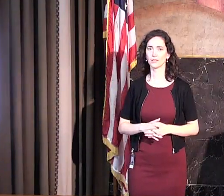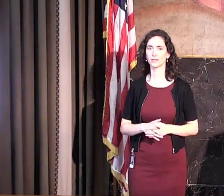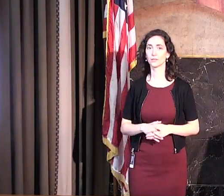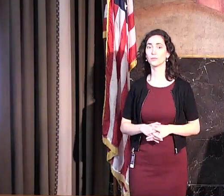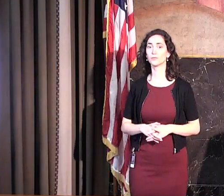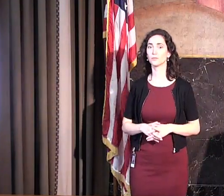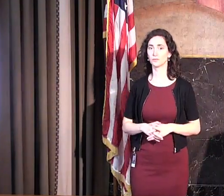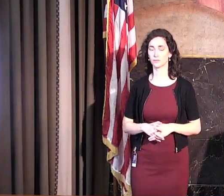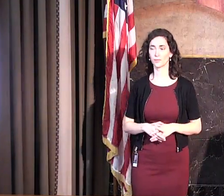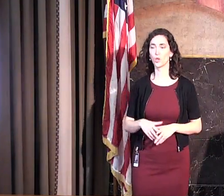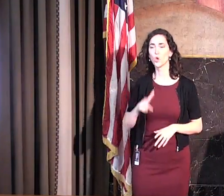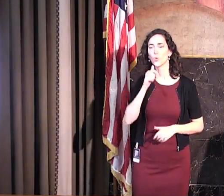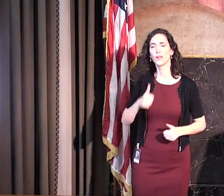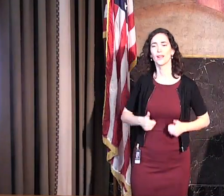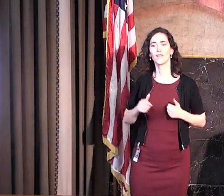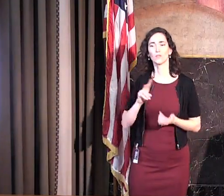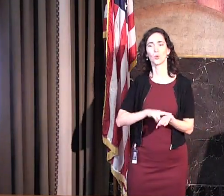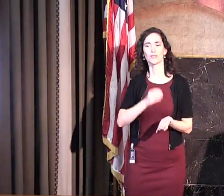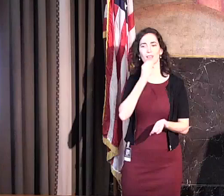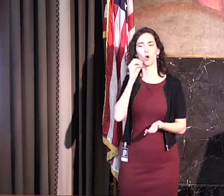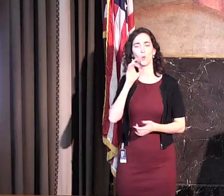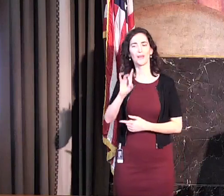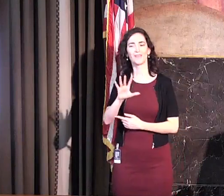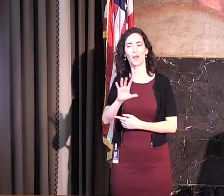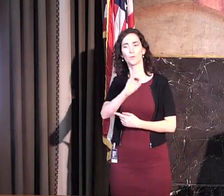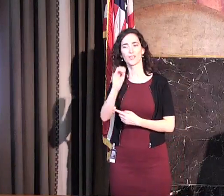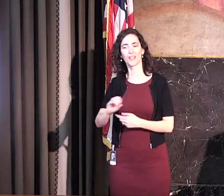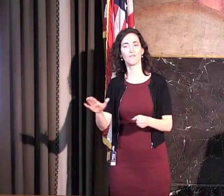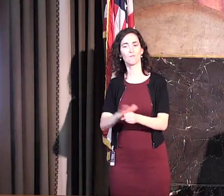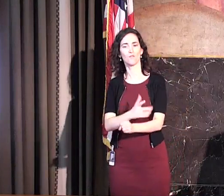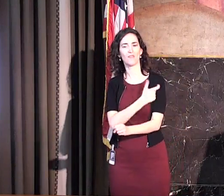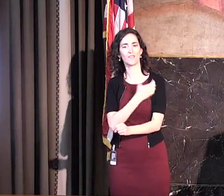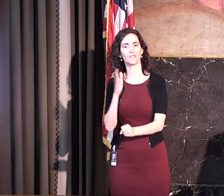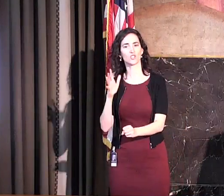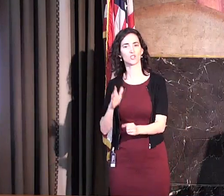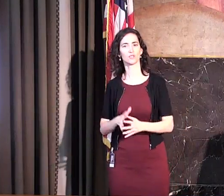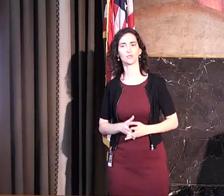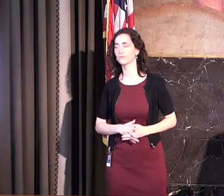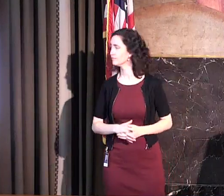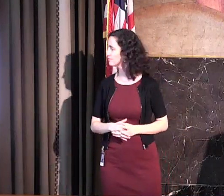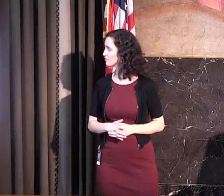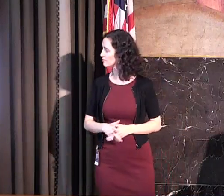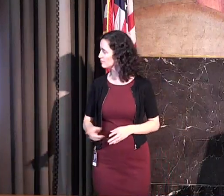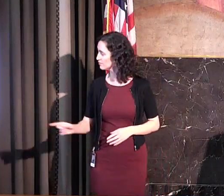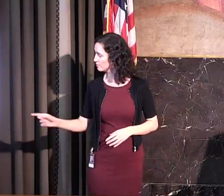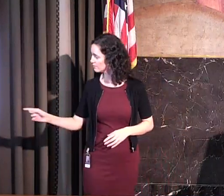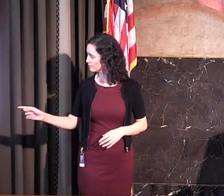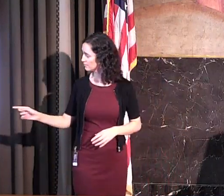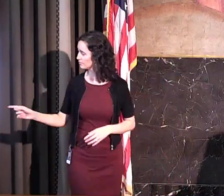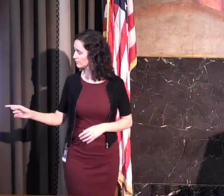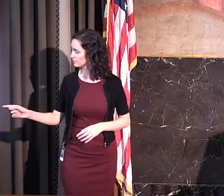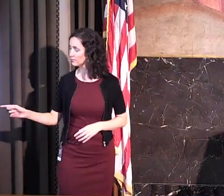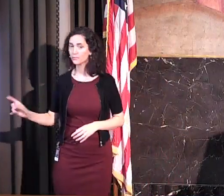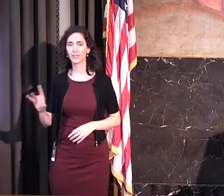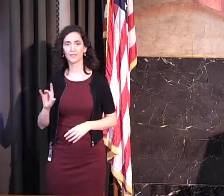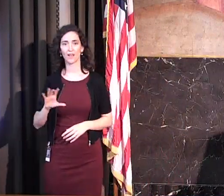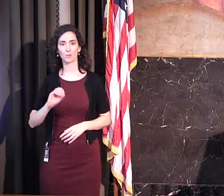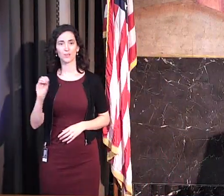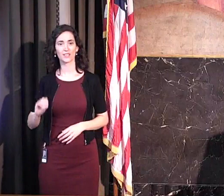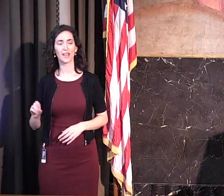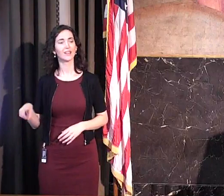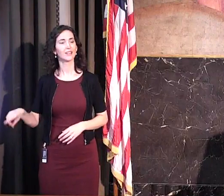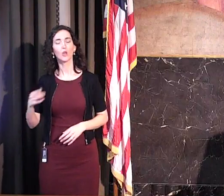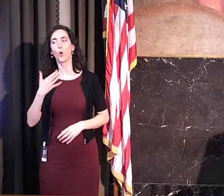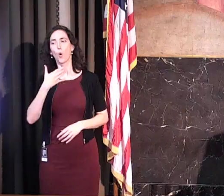85% of our nursing home residents are fully vaccinated. 85%. These are older